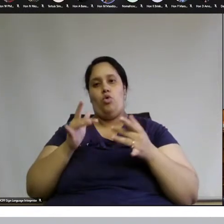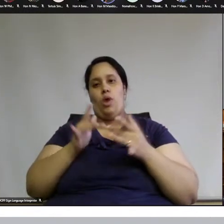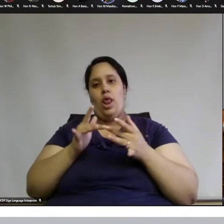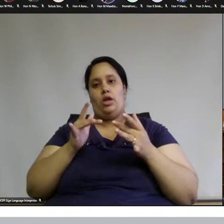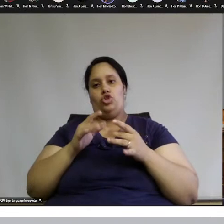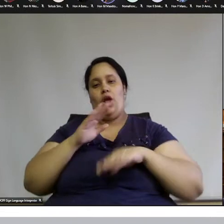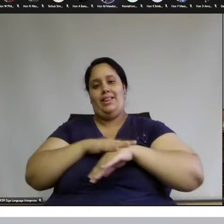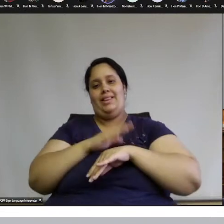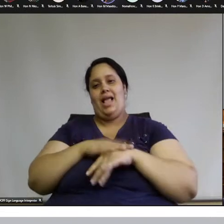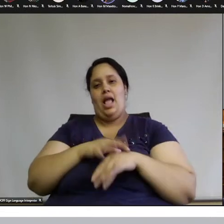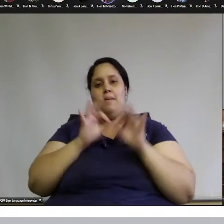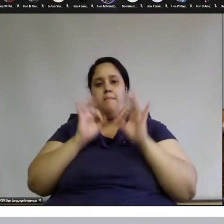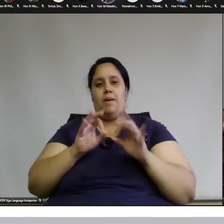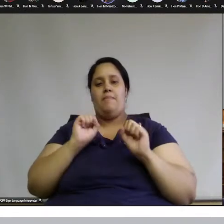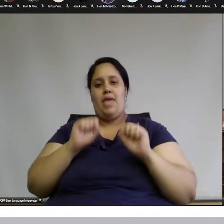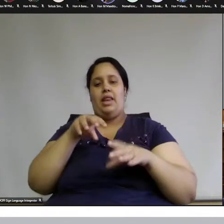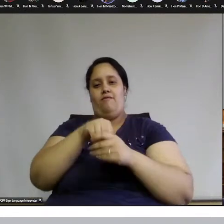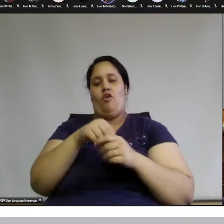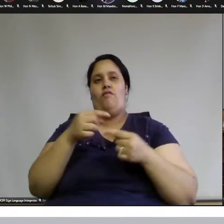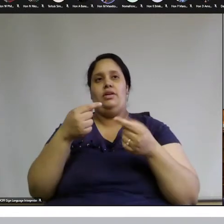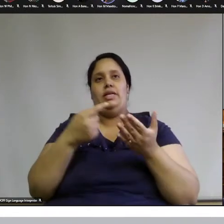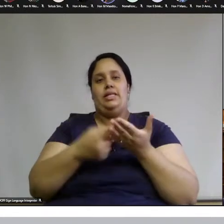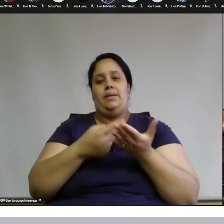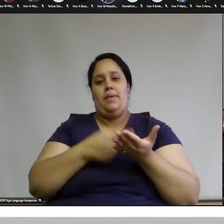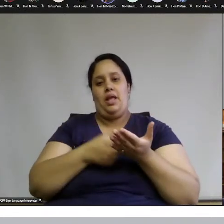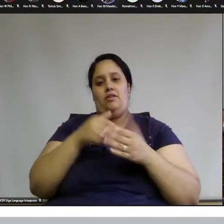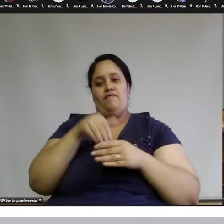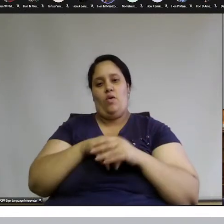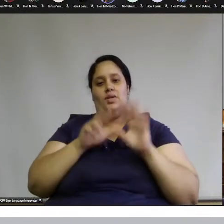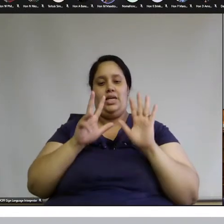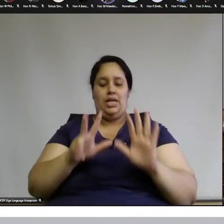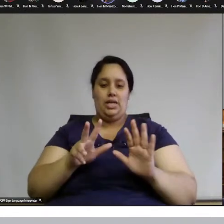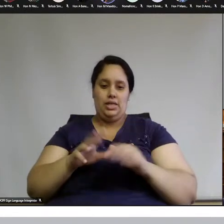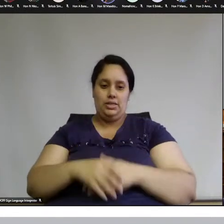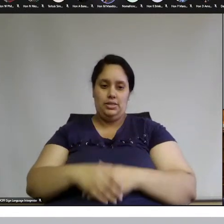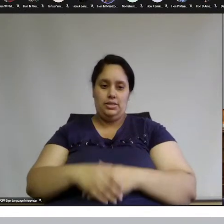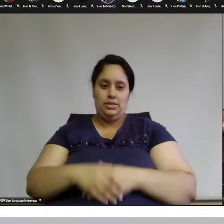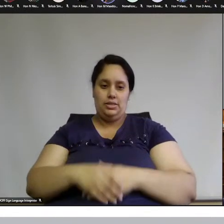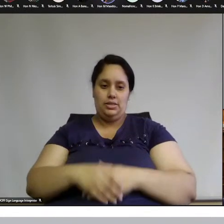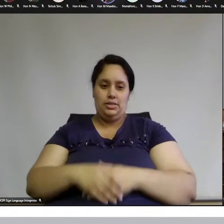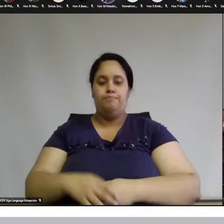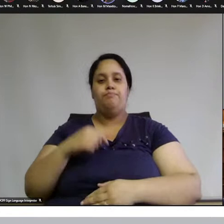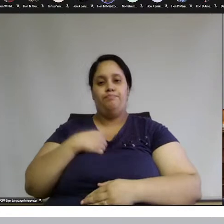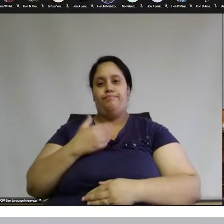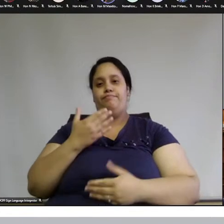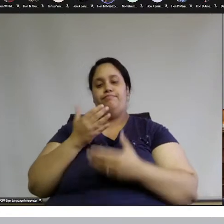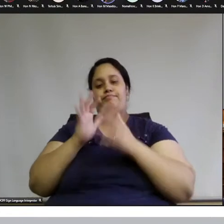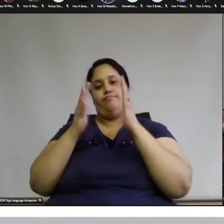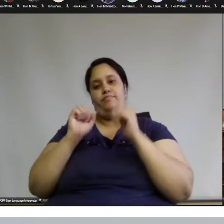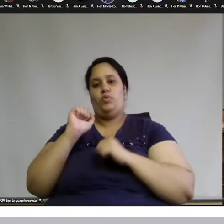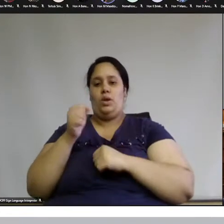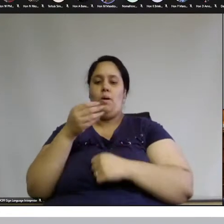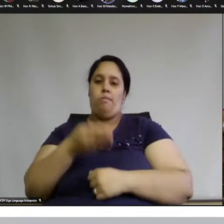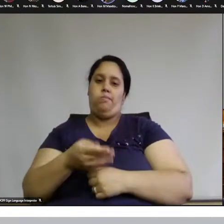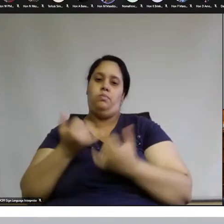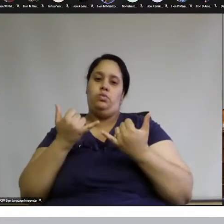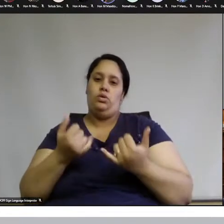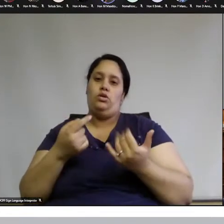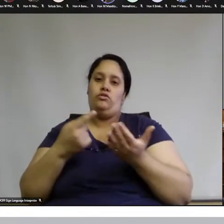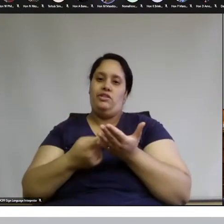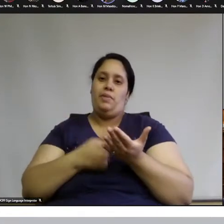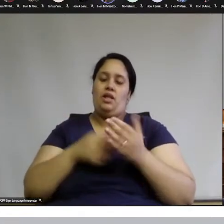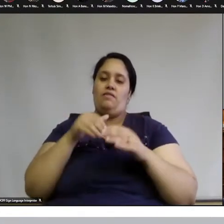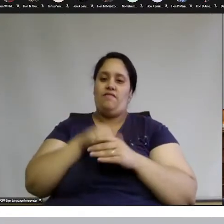be able to debate this vote 8. And I really salute him for his presence today to debate vote